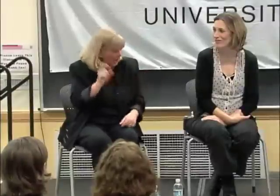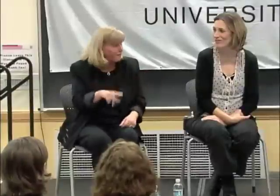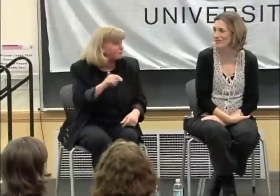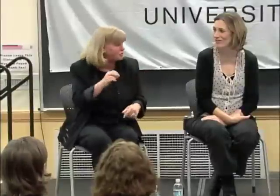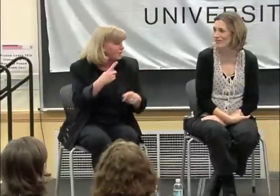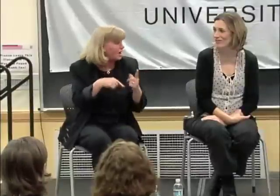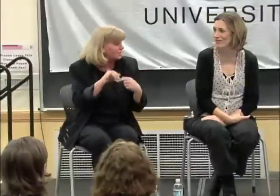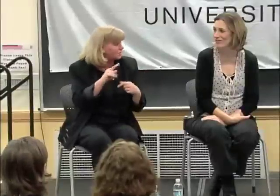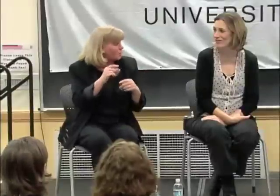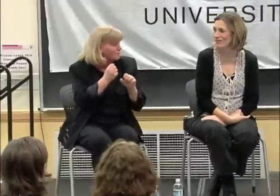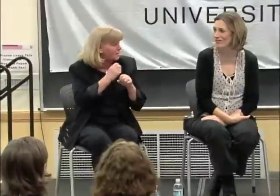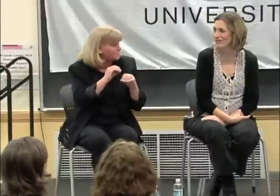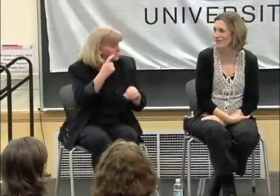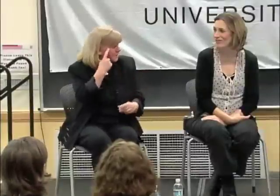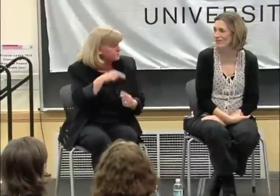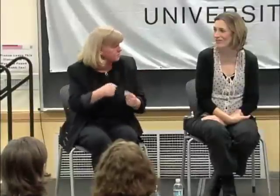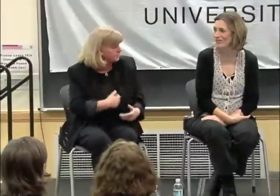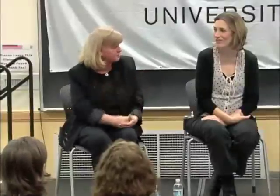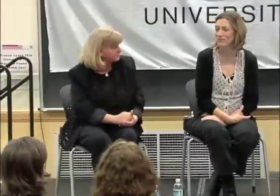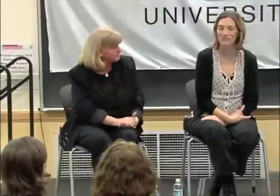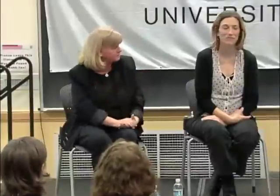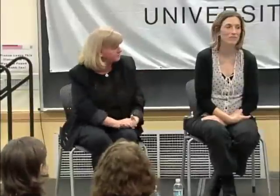to sign it or it makes no sense to me.